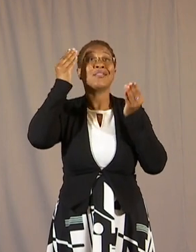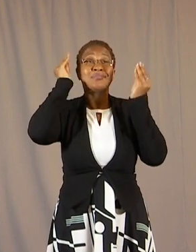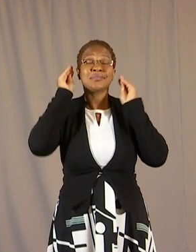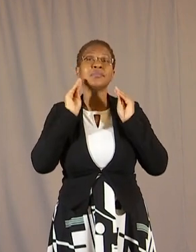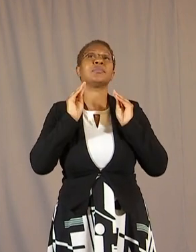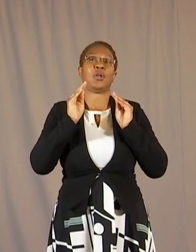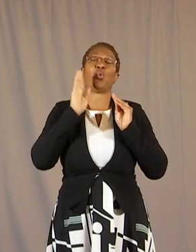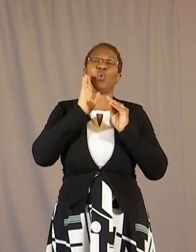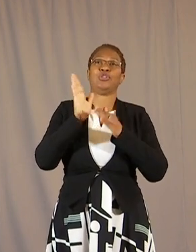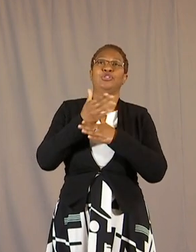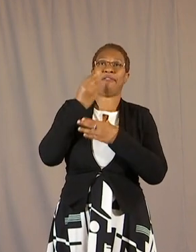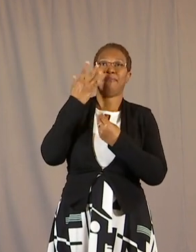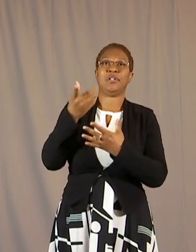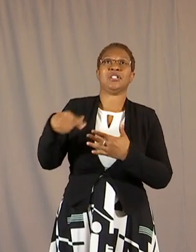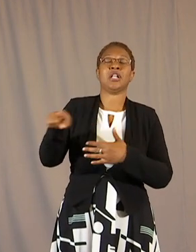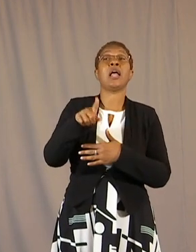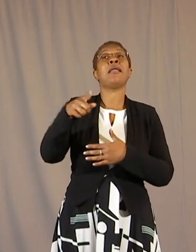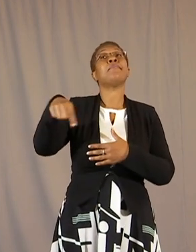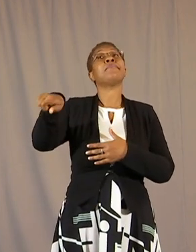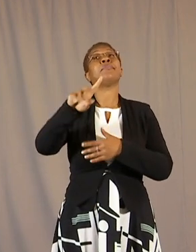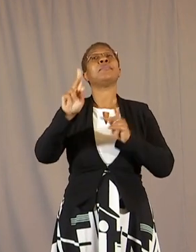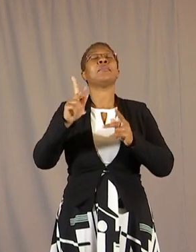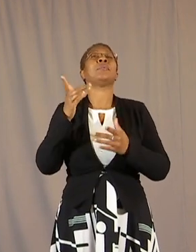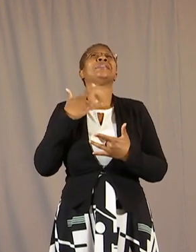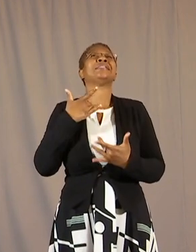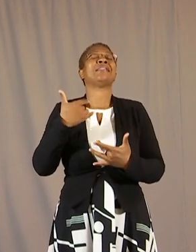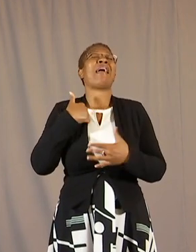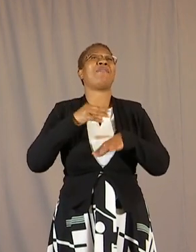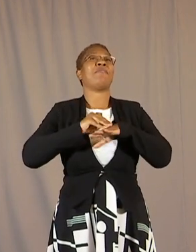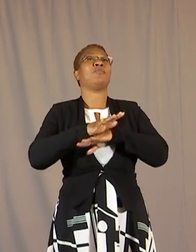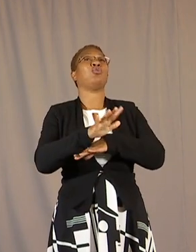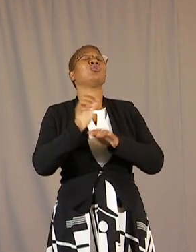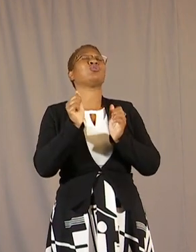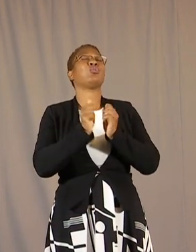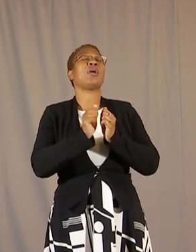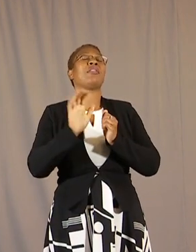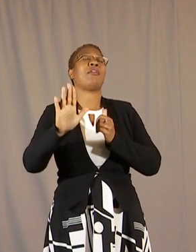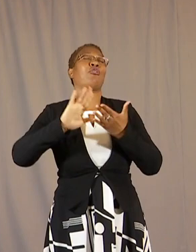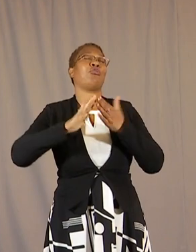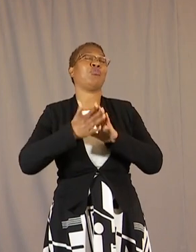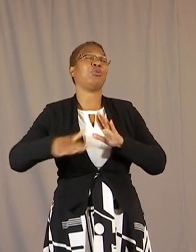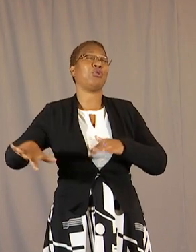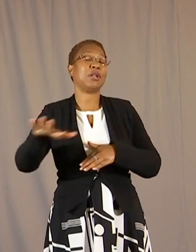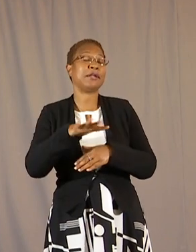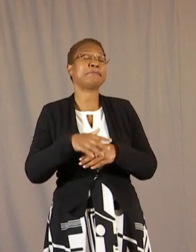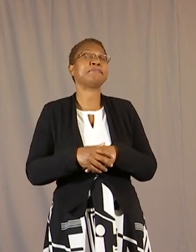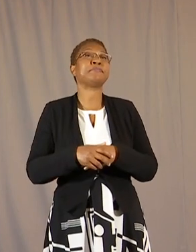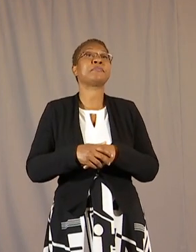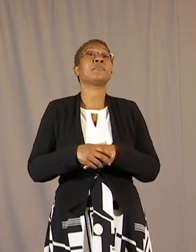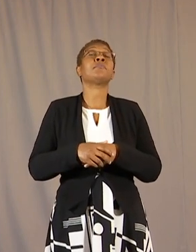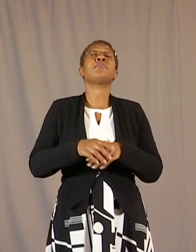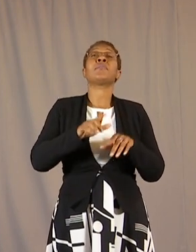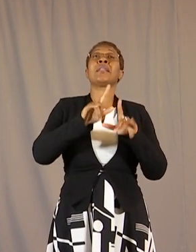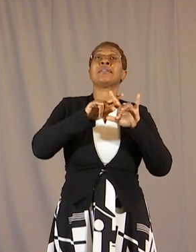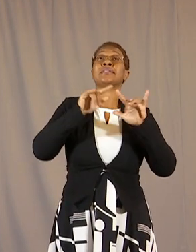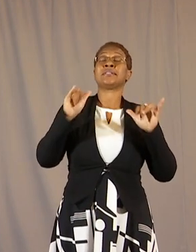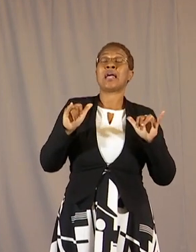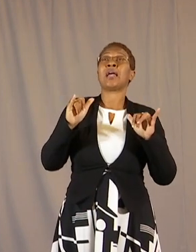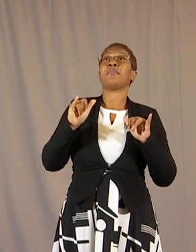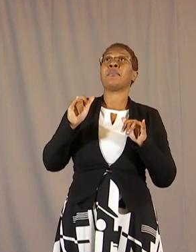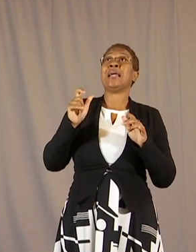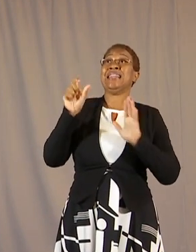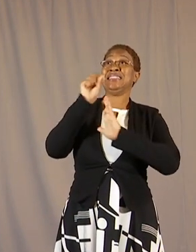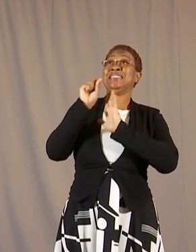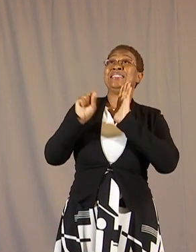their own areas. And so to go to them, we've also tried to make sure that messaging at the state